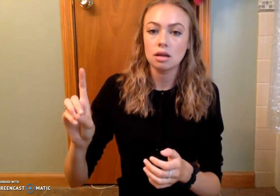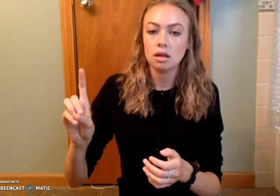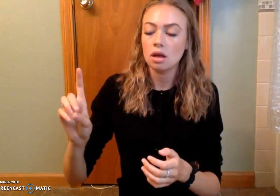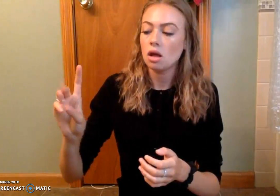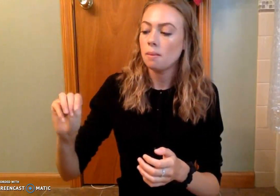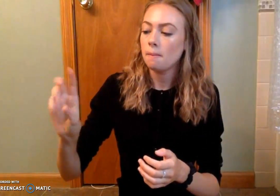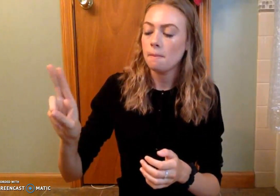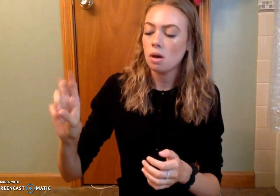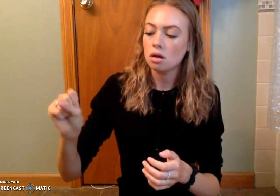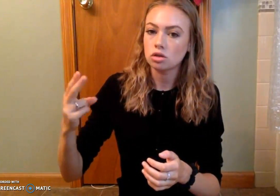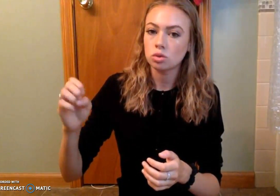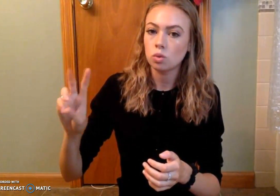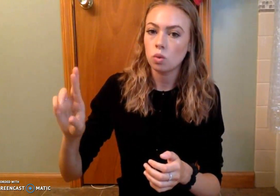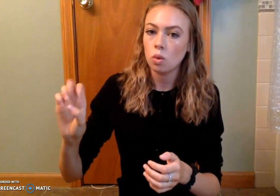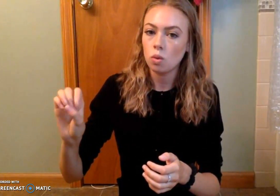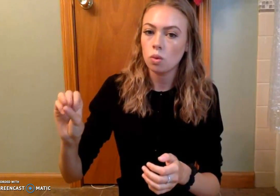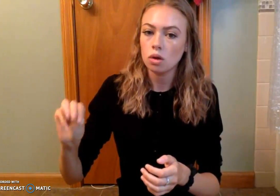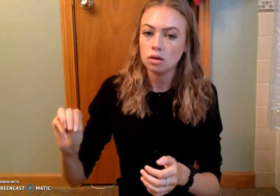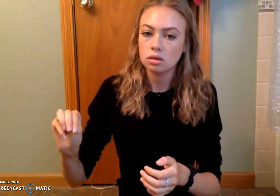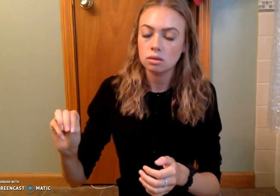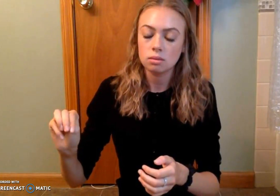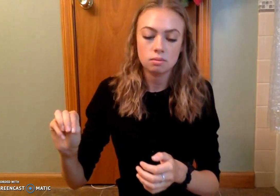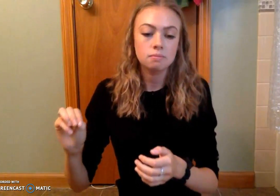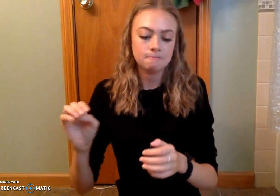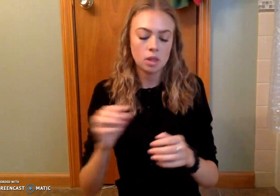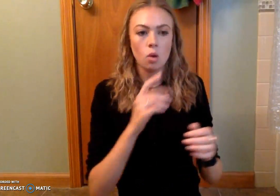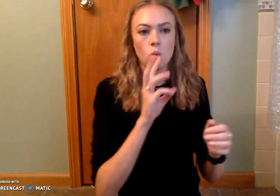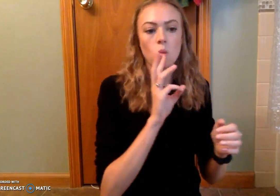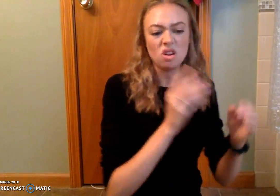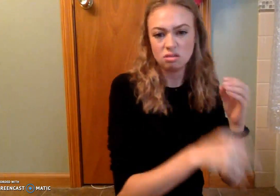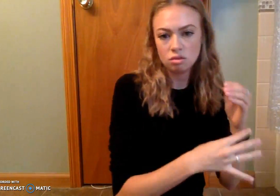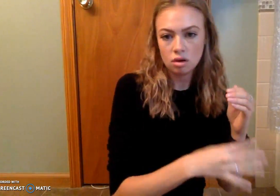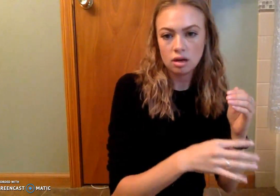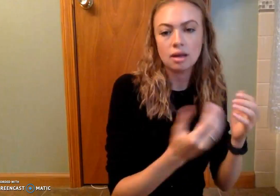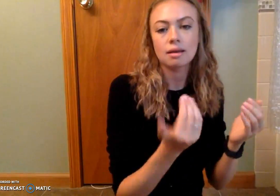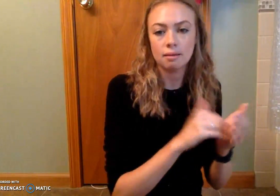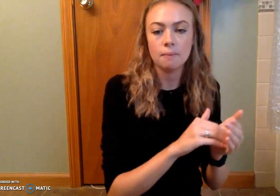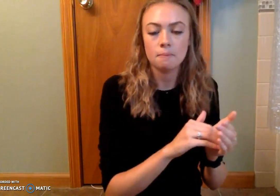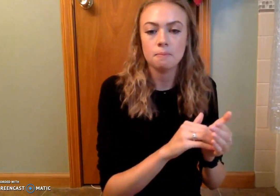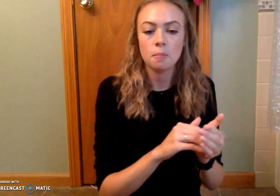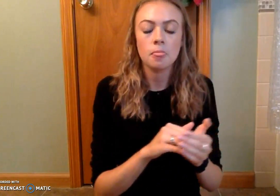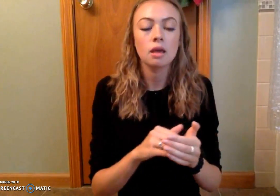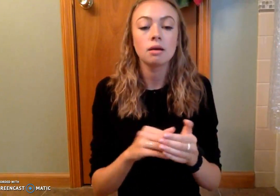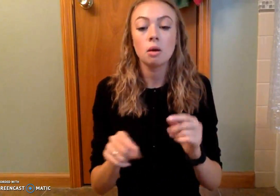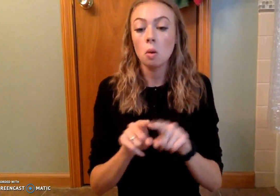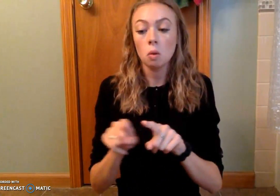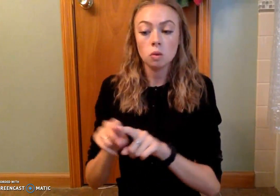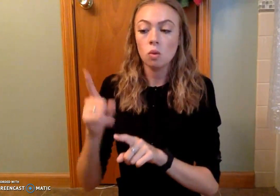well. Then you're going to need 1 8-ounce package of